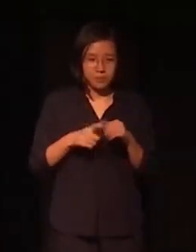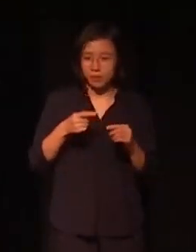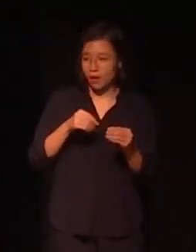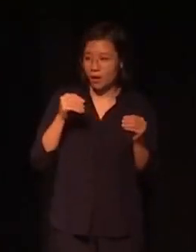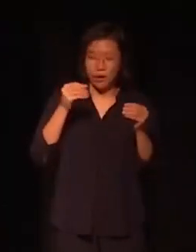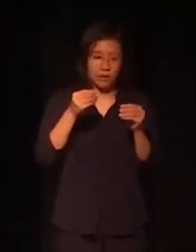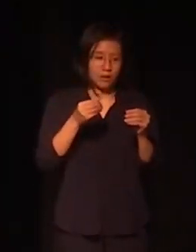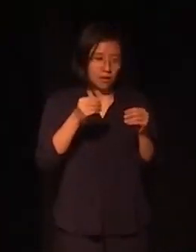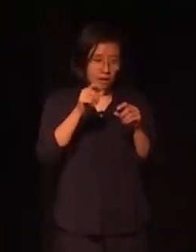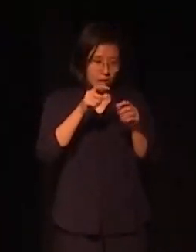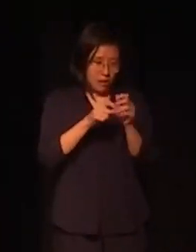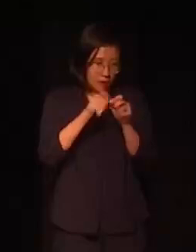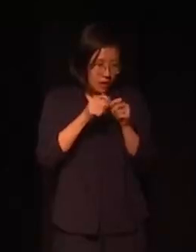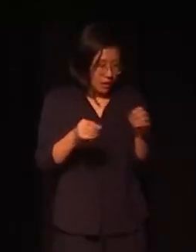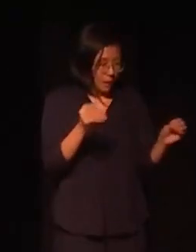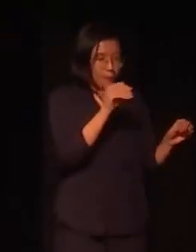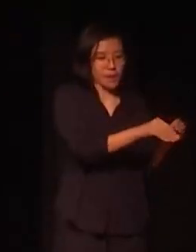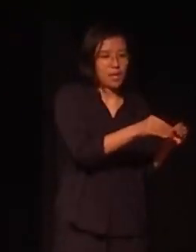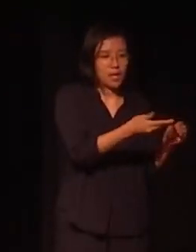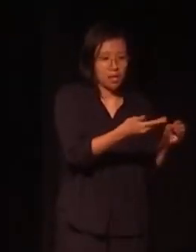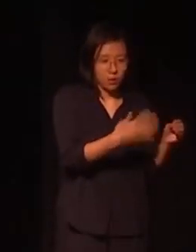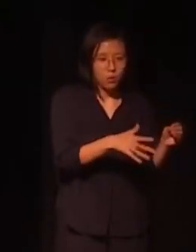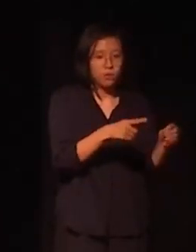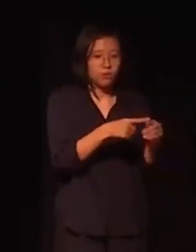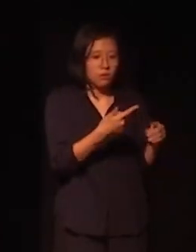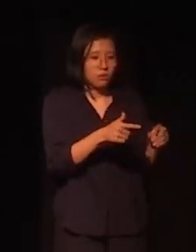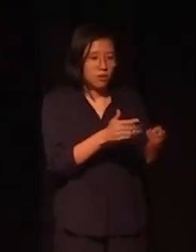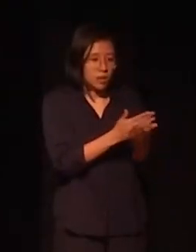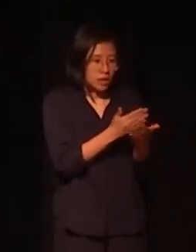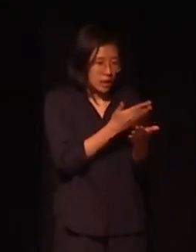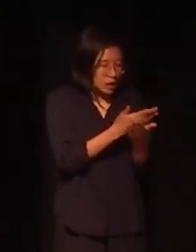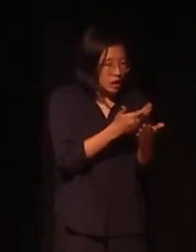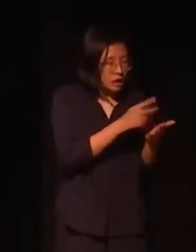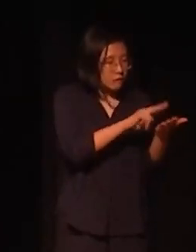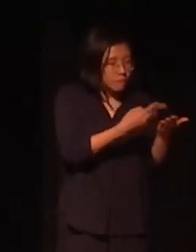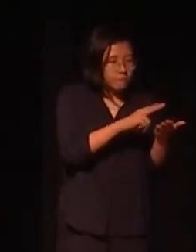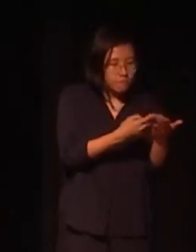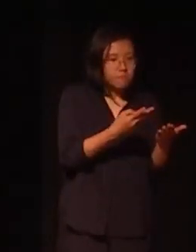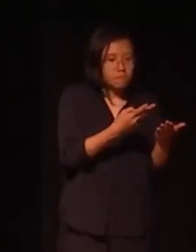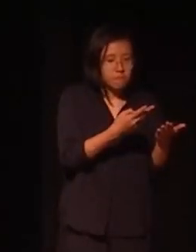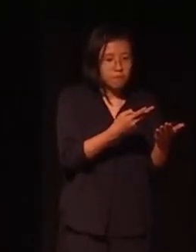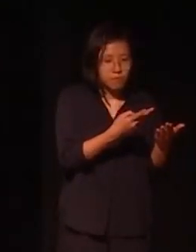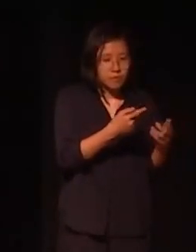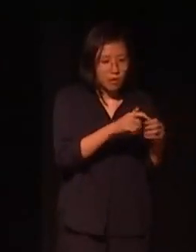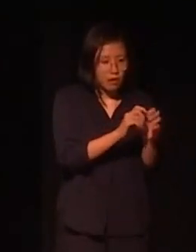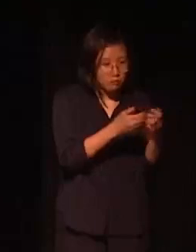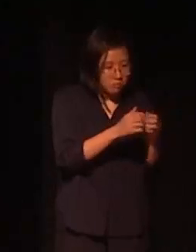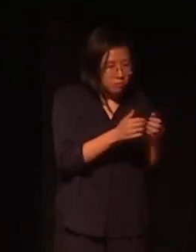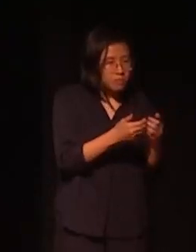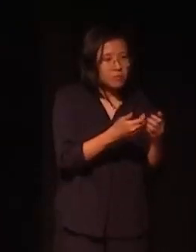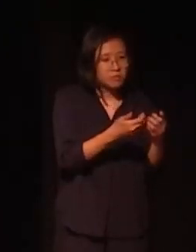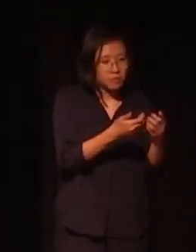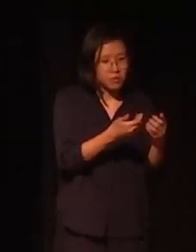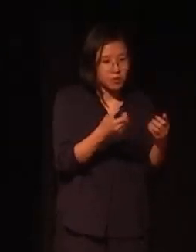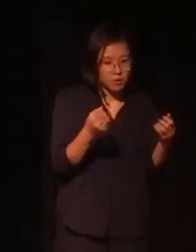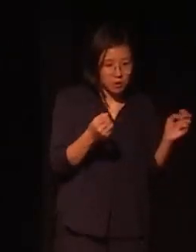the general dictionary database working, and the specialized dictionary working as well. We do the